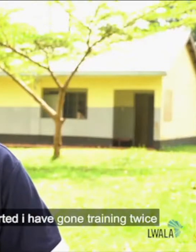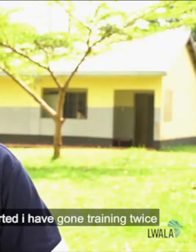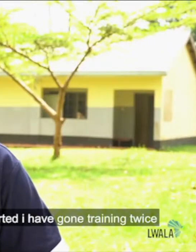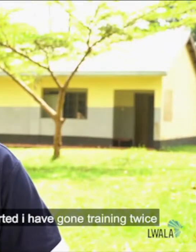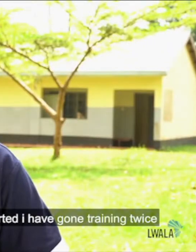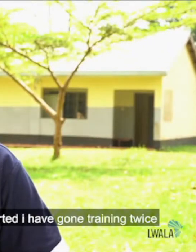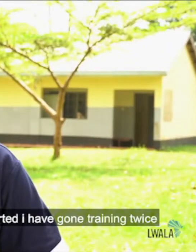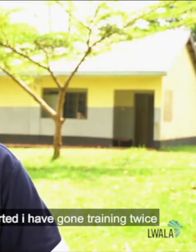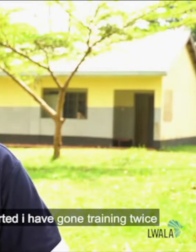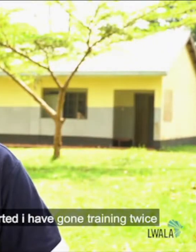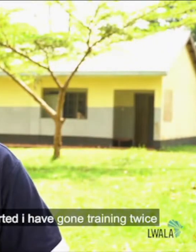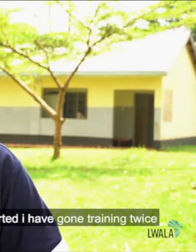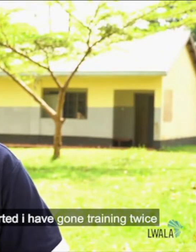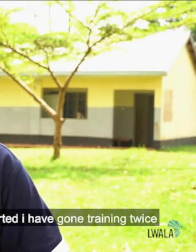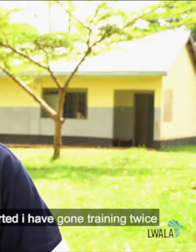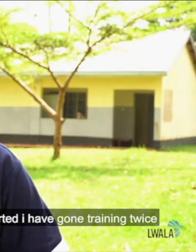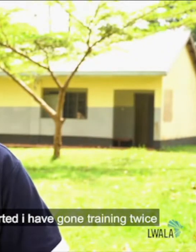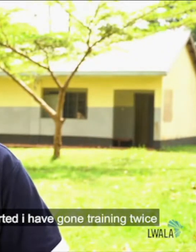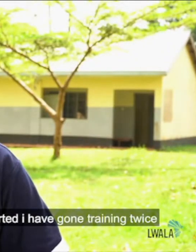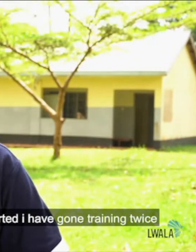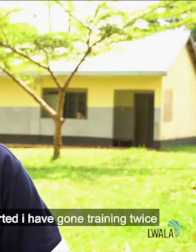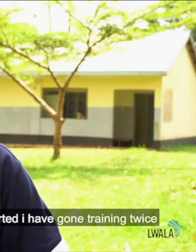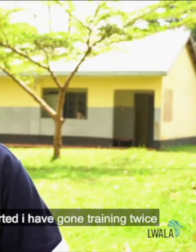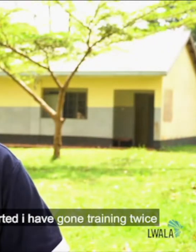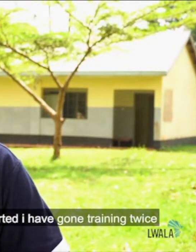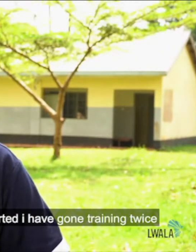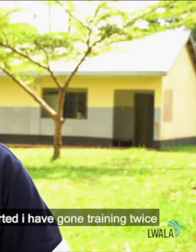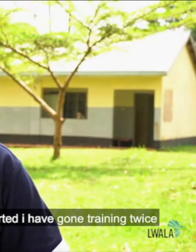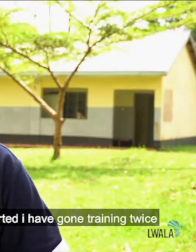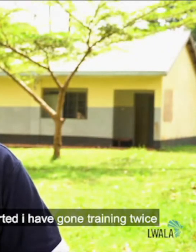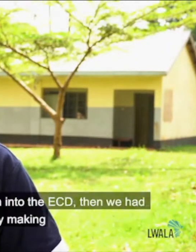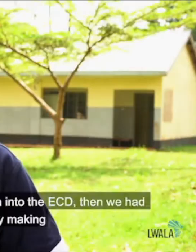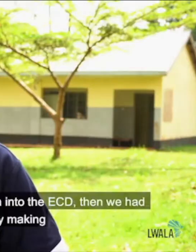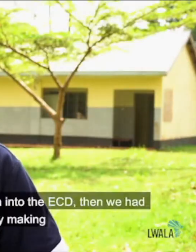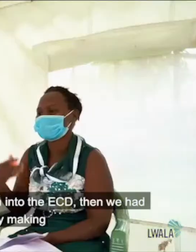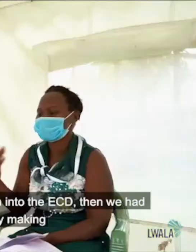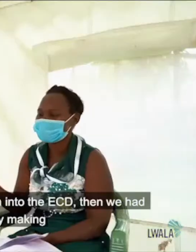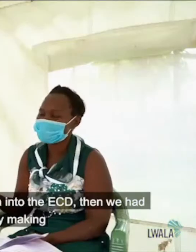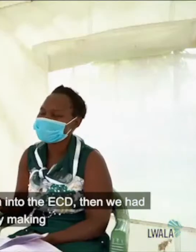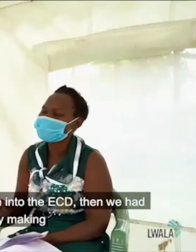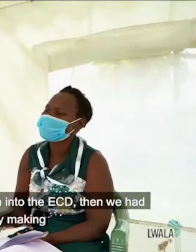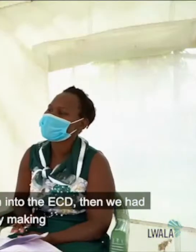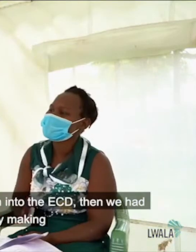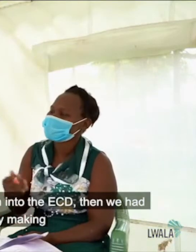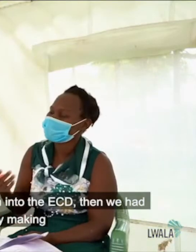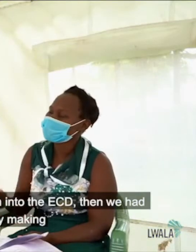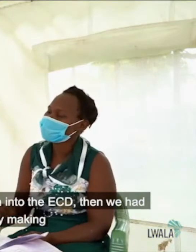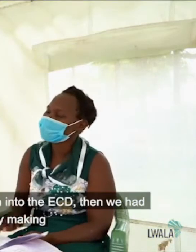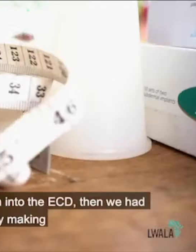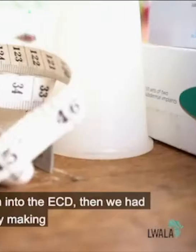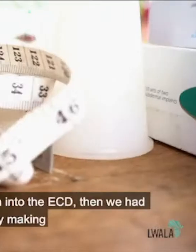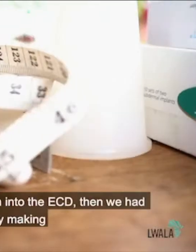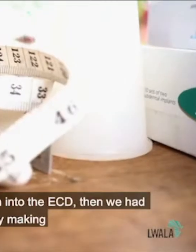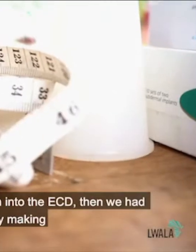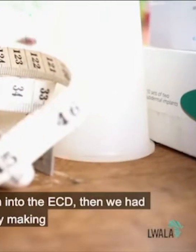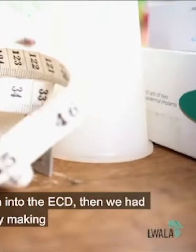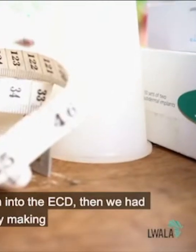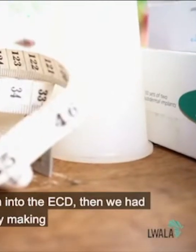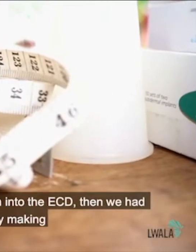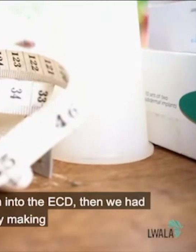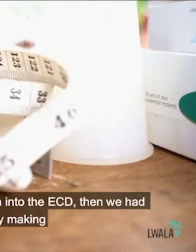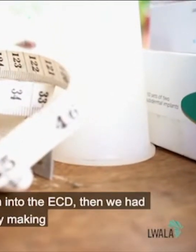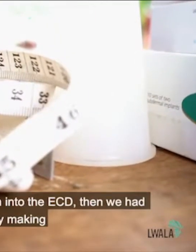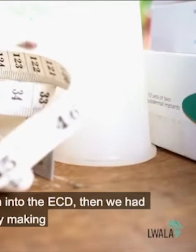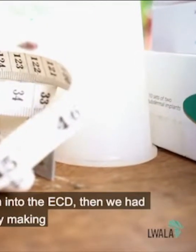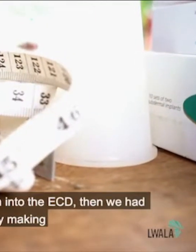program, when it started, I've gone training twice. We have the first one was the introduction into the